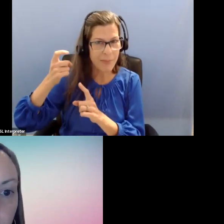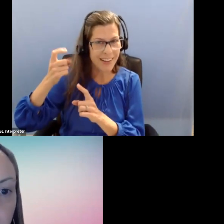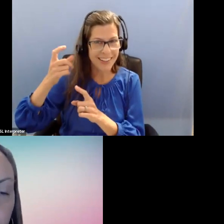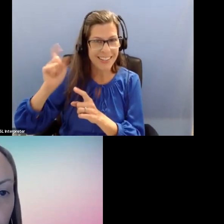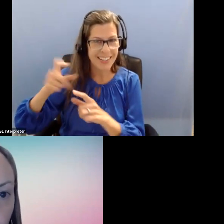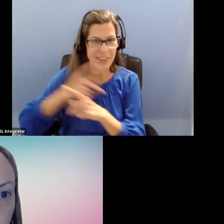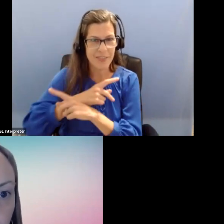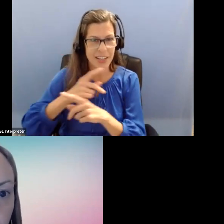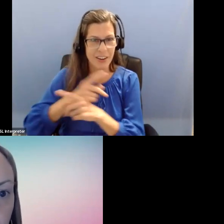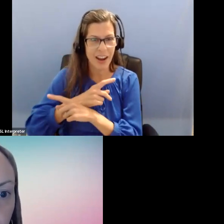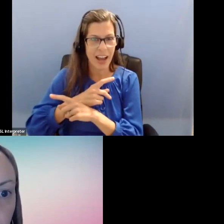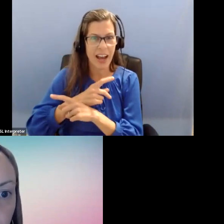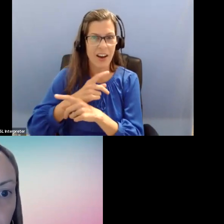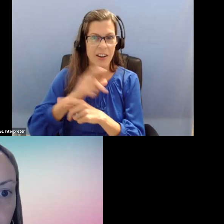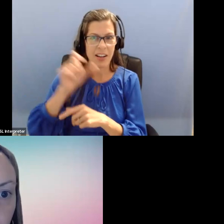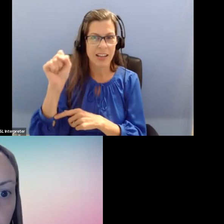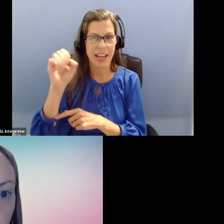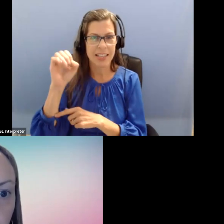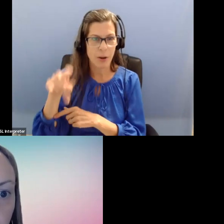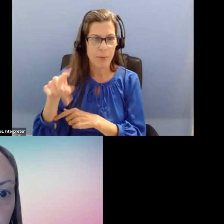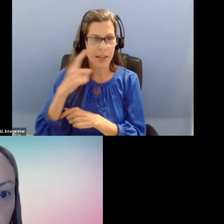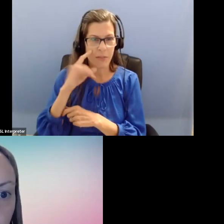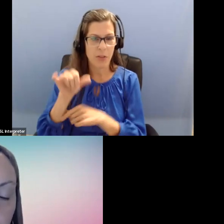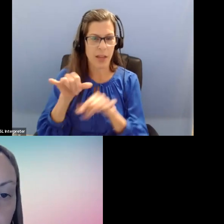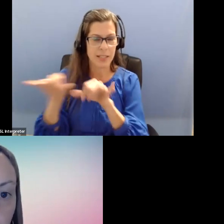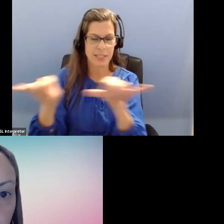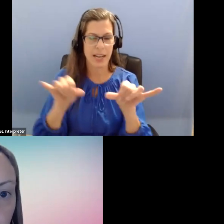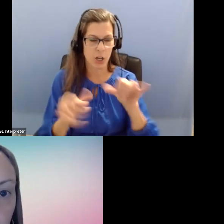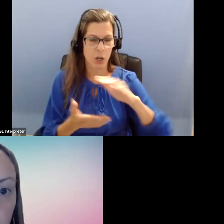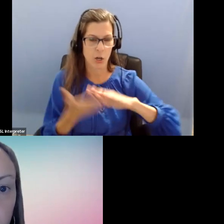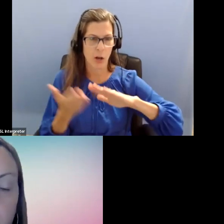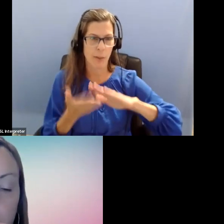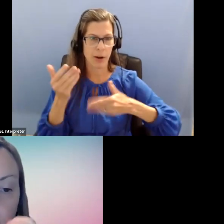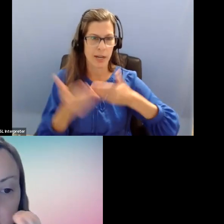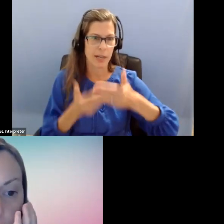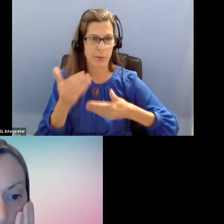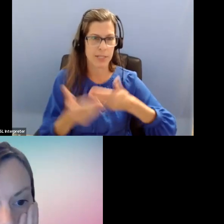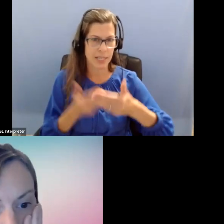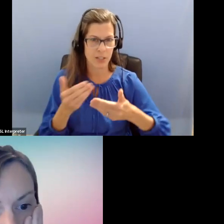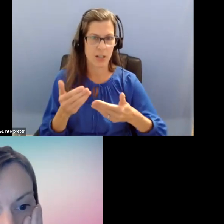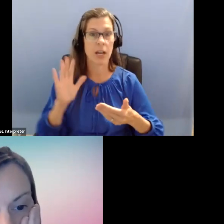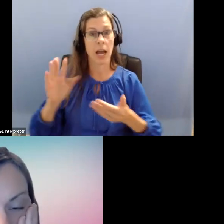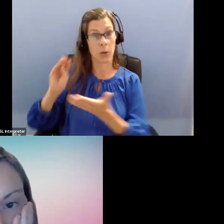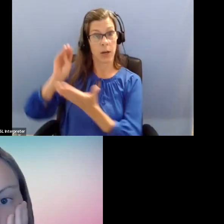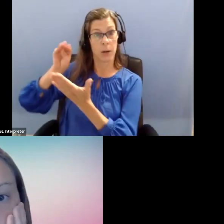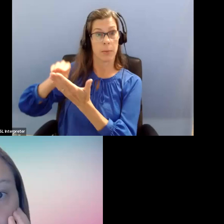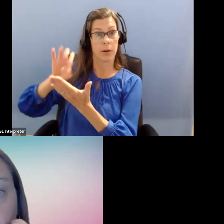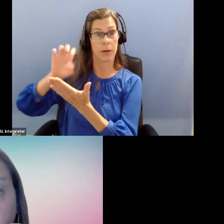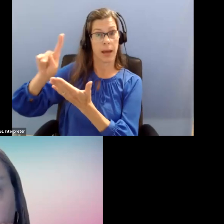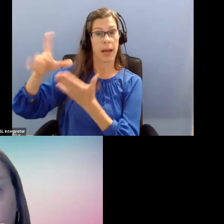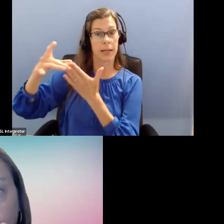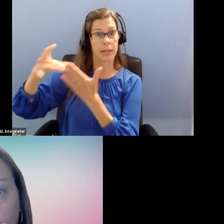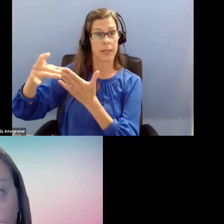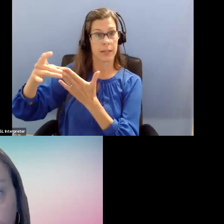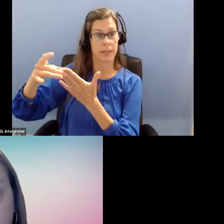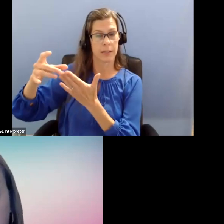out what our standard operating procedure is for that. And I'll put that back on the steering committee if you all have thoughts about how that can best be